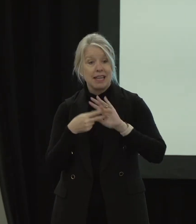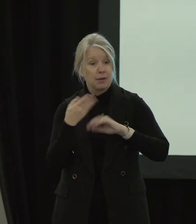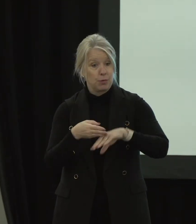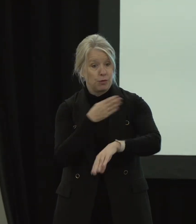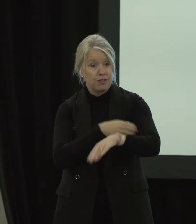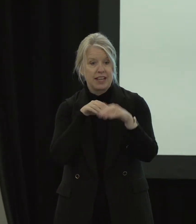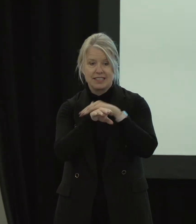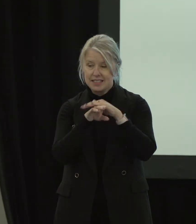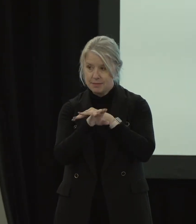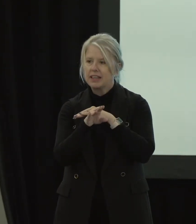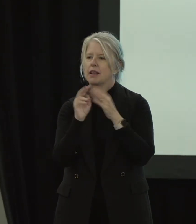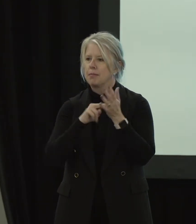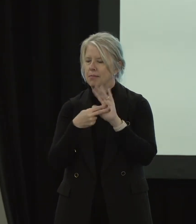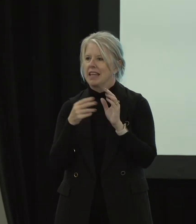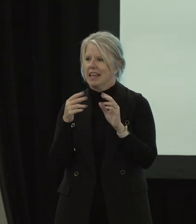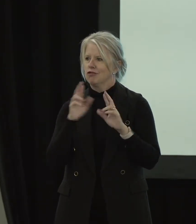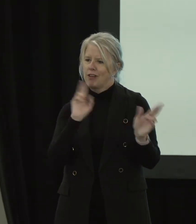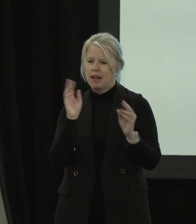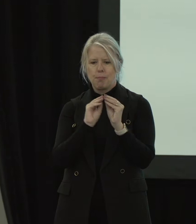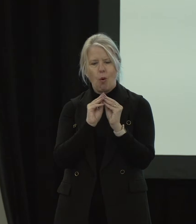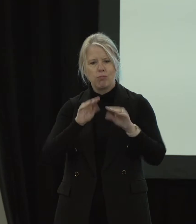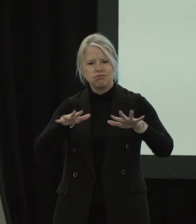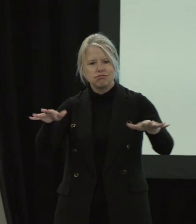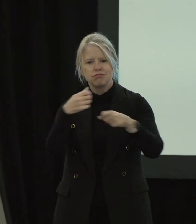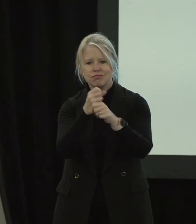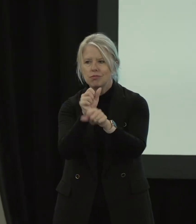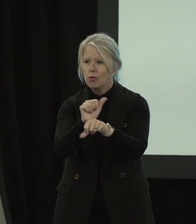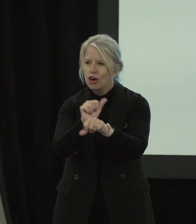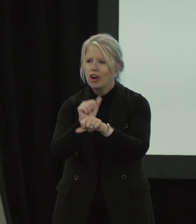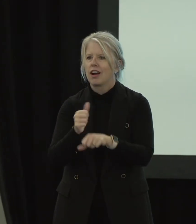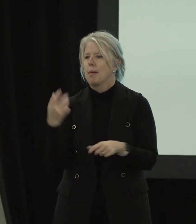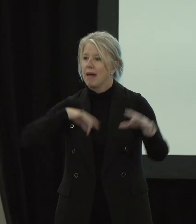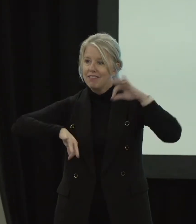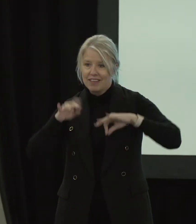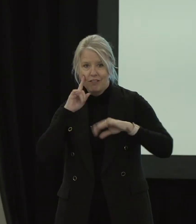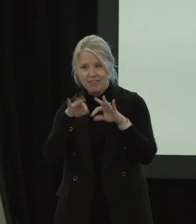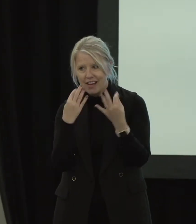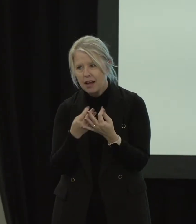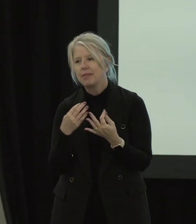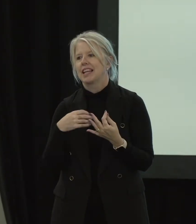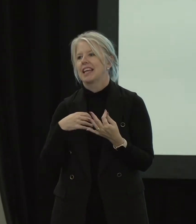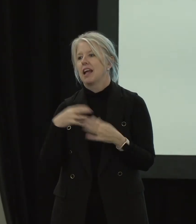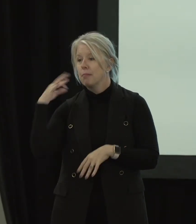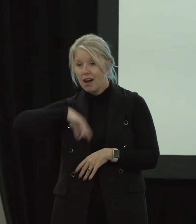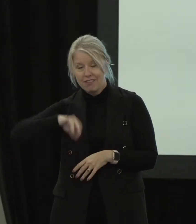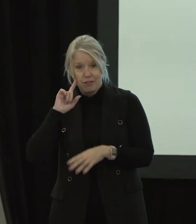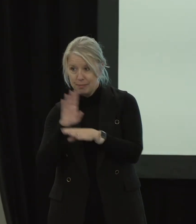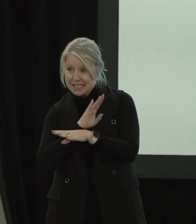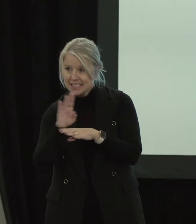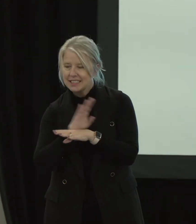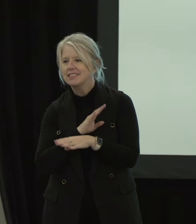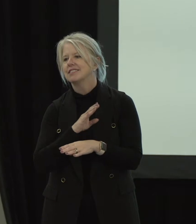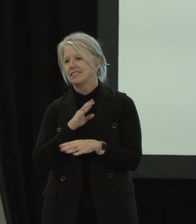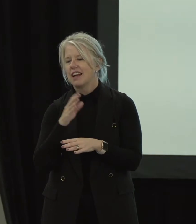accessibility means more production by employees, immense benefits for families, greater profits for business, and